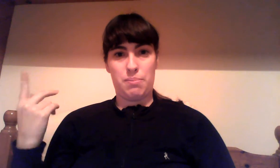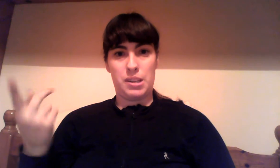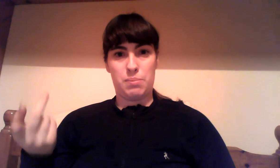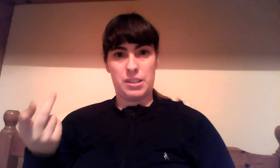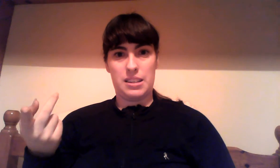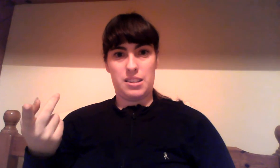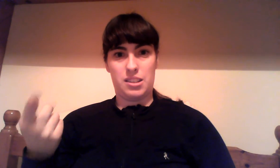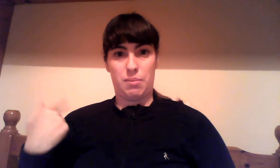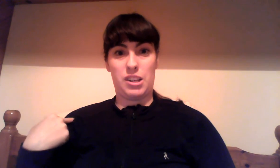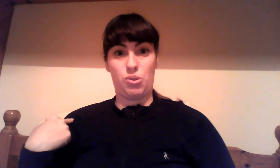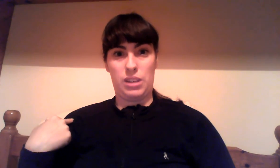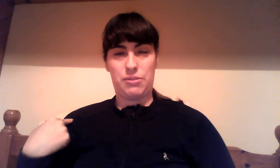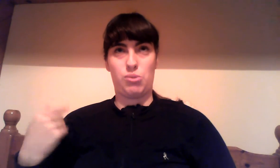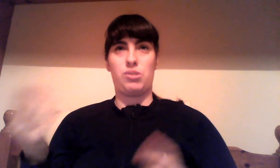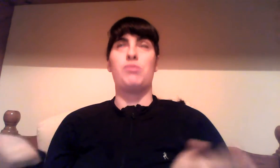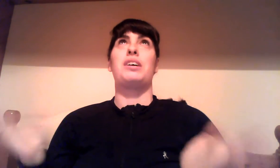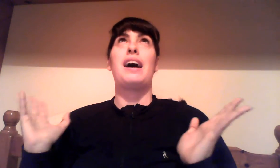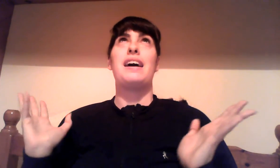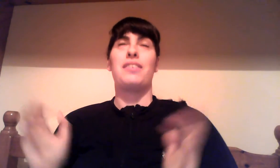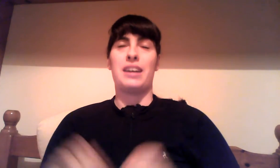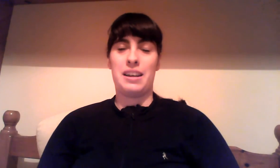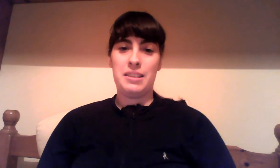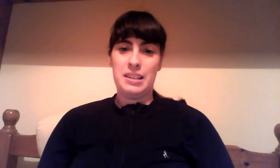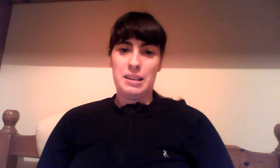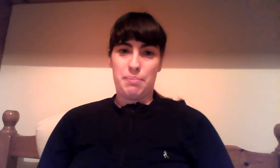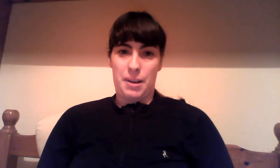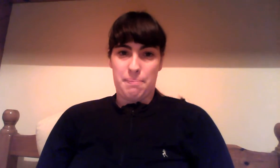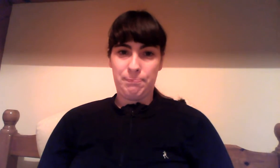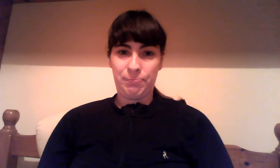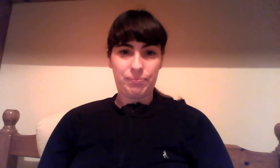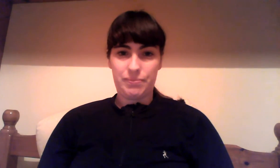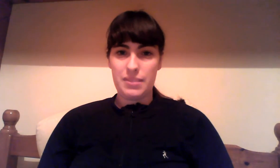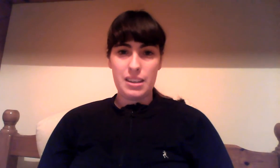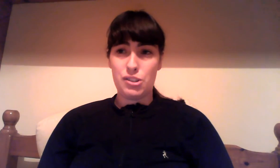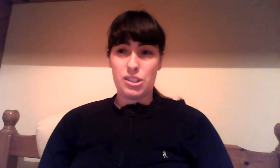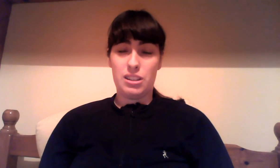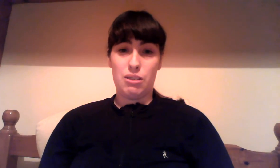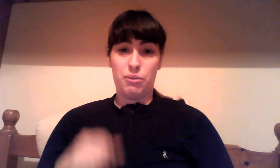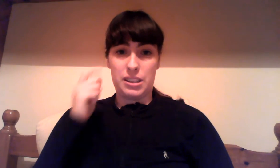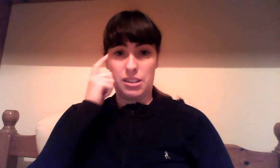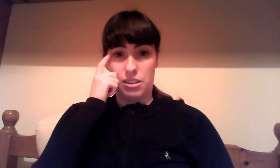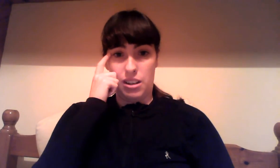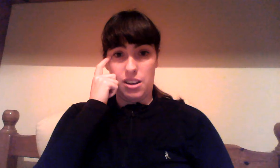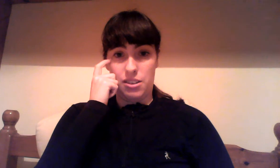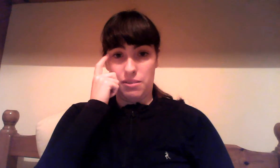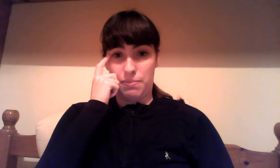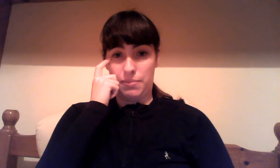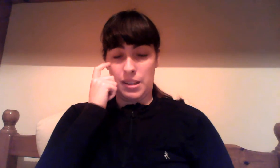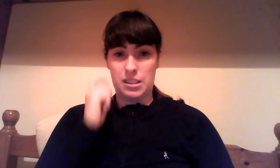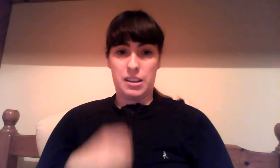it's presenting to someone as your left shoulder. So I was like, okay. But it's just the little things that you learn. It's like